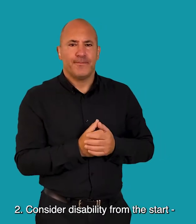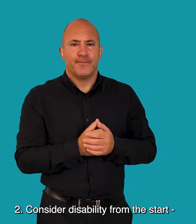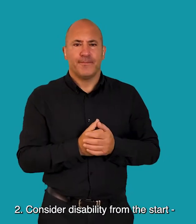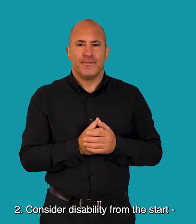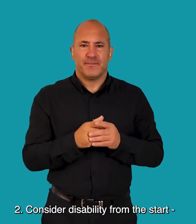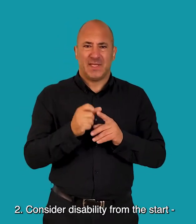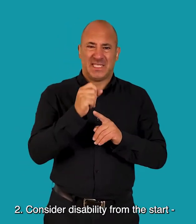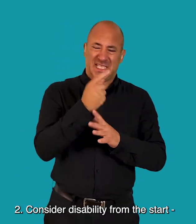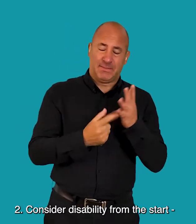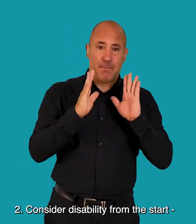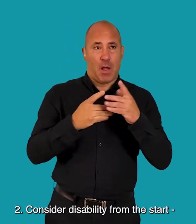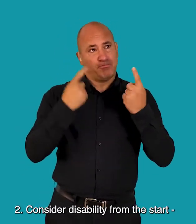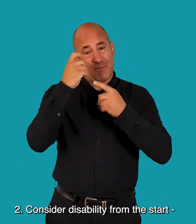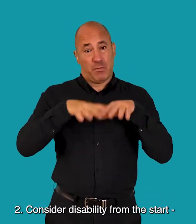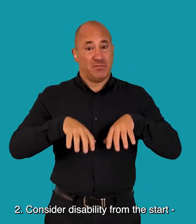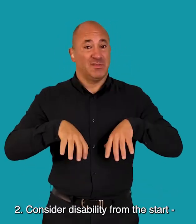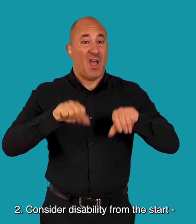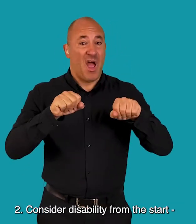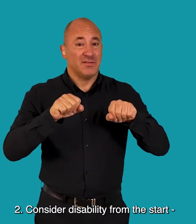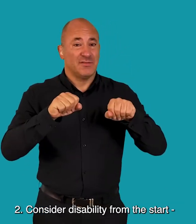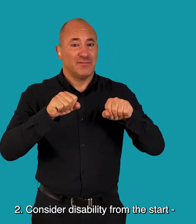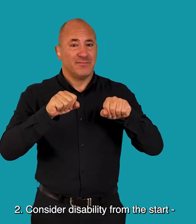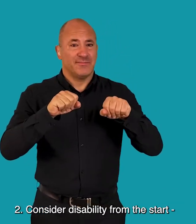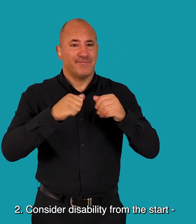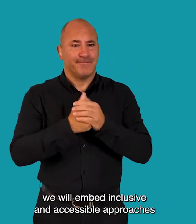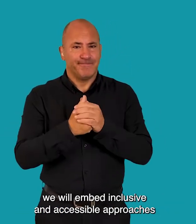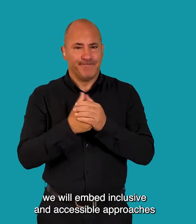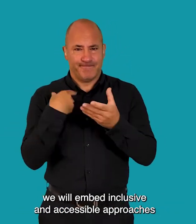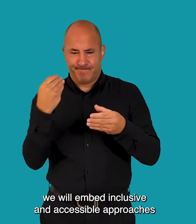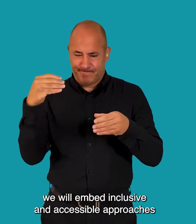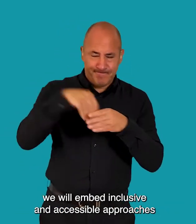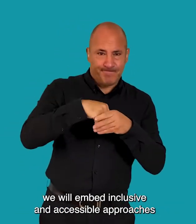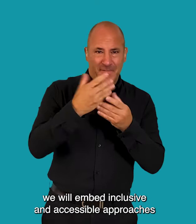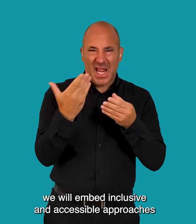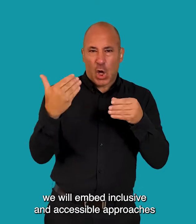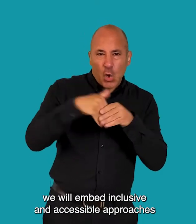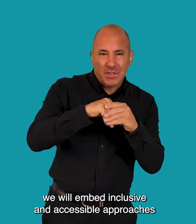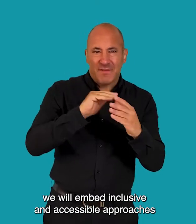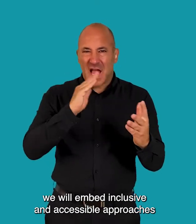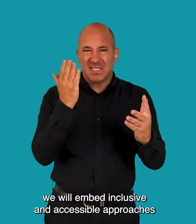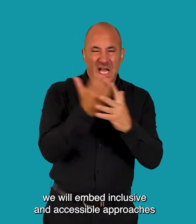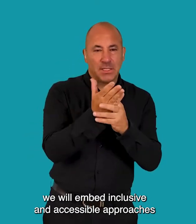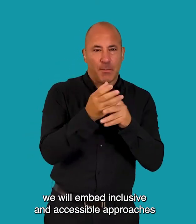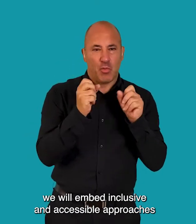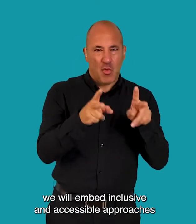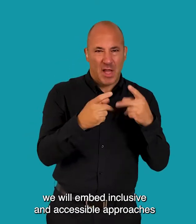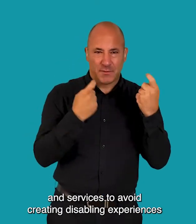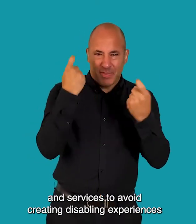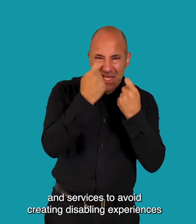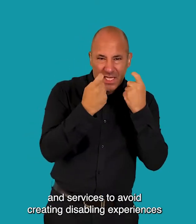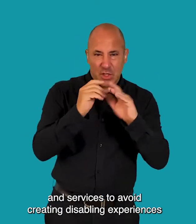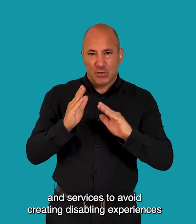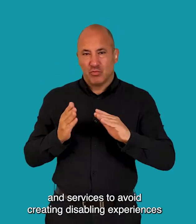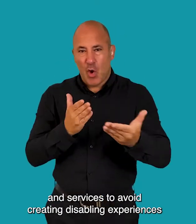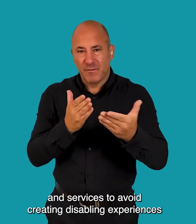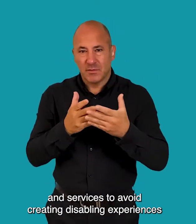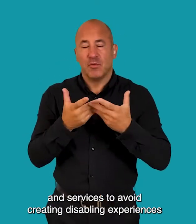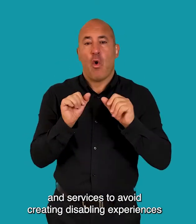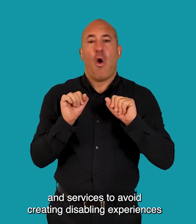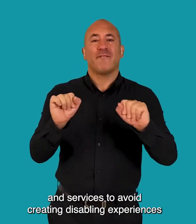Consider disability from the start. We will embed inclusive and accessible approaches and services to avoid